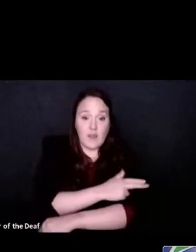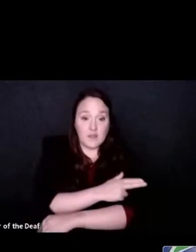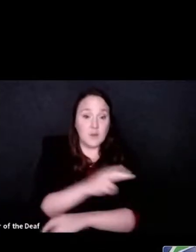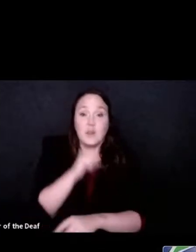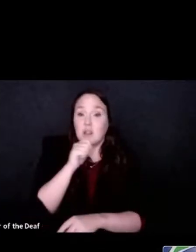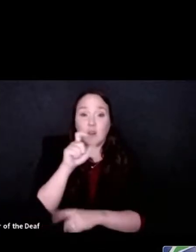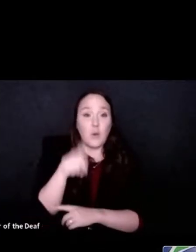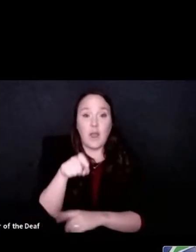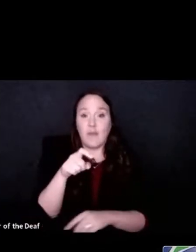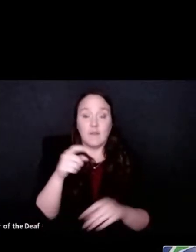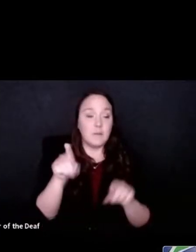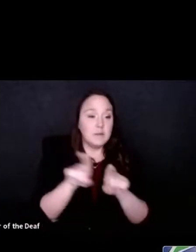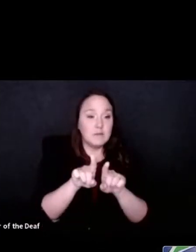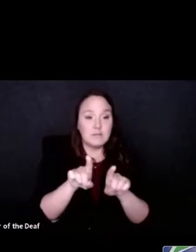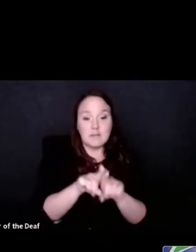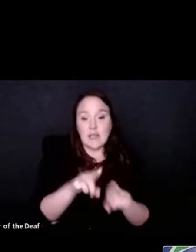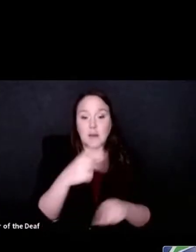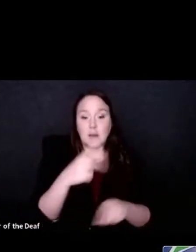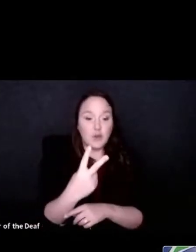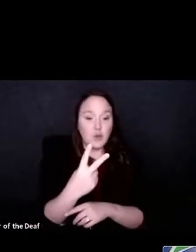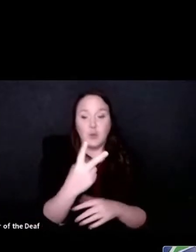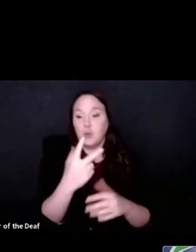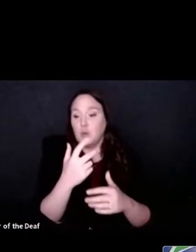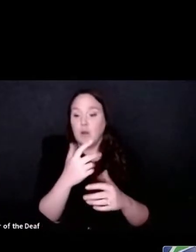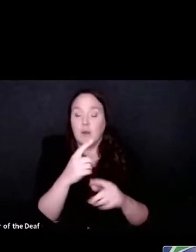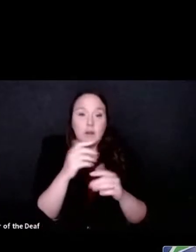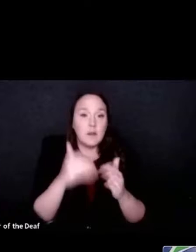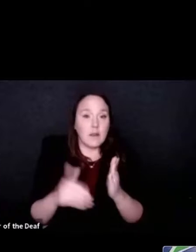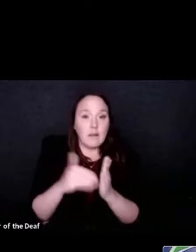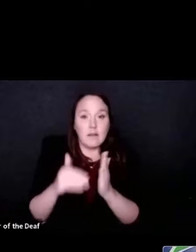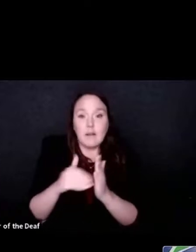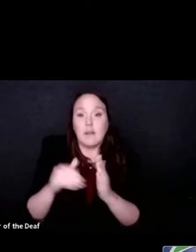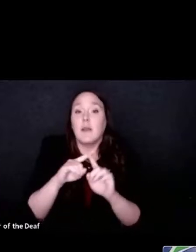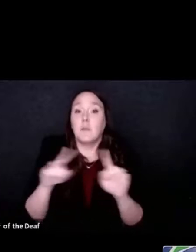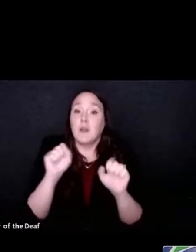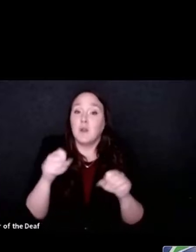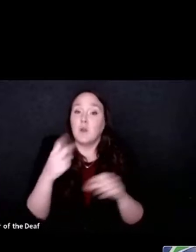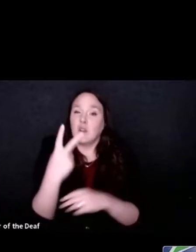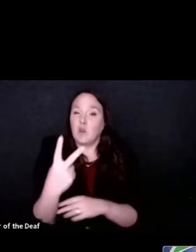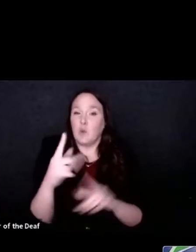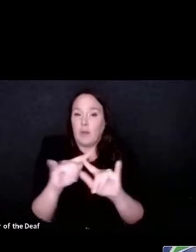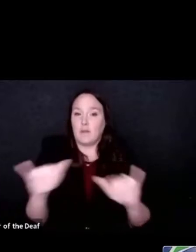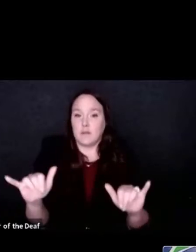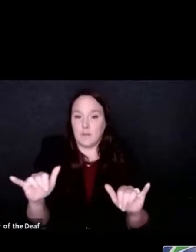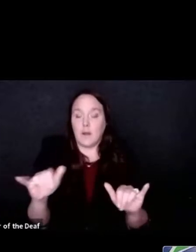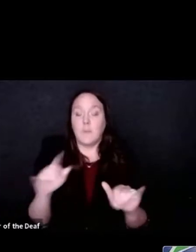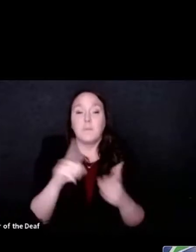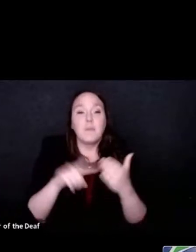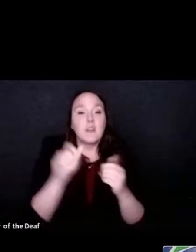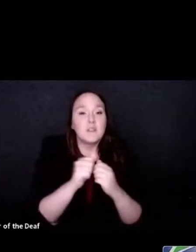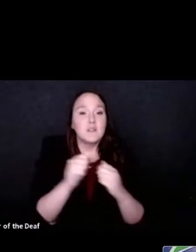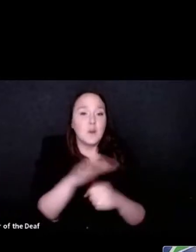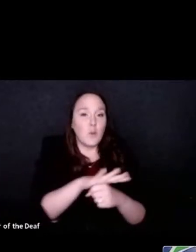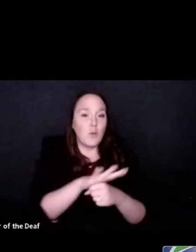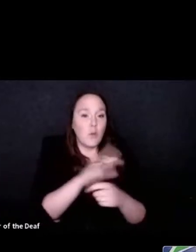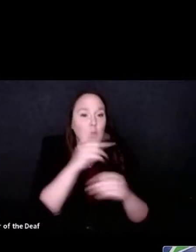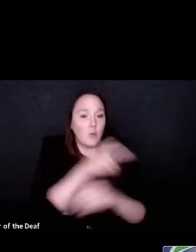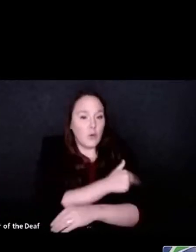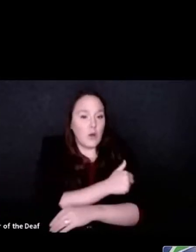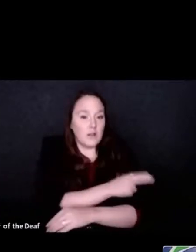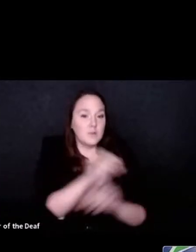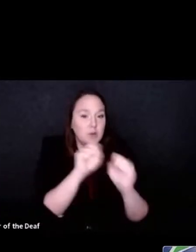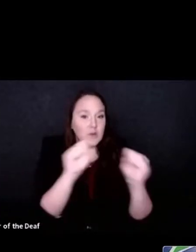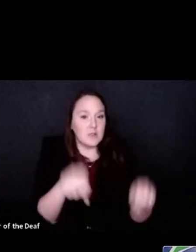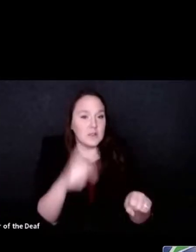visitors repeatedly. That's what that means. Now, again, please check with your local hospital systems to see when that will be enacted at